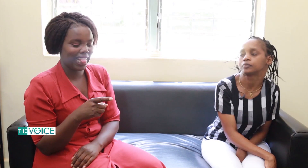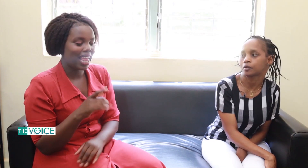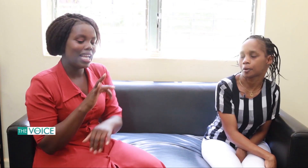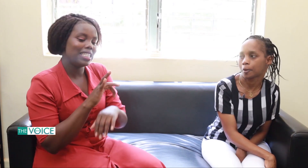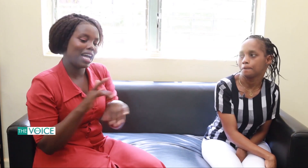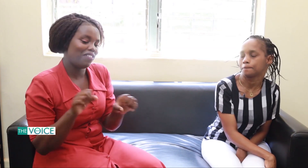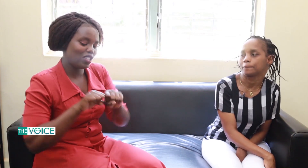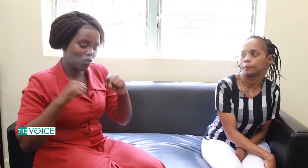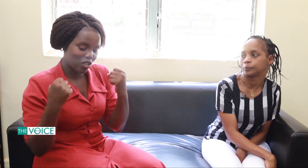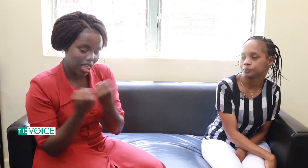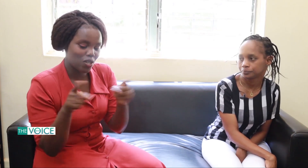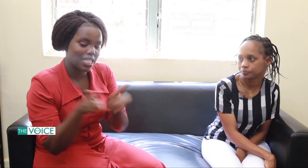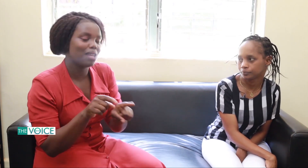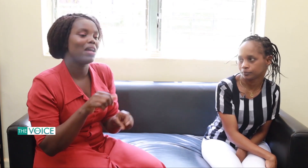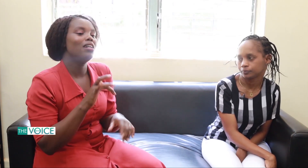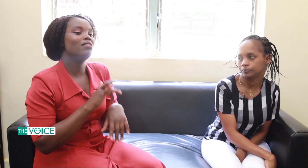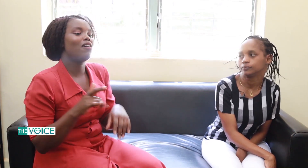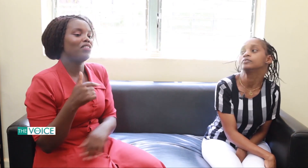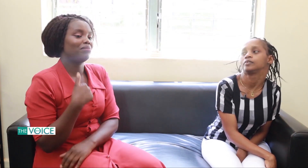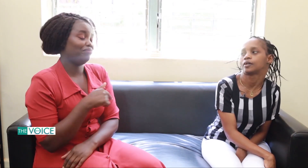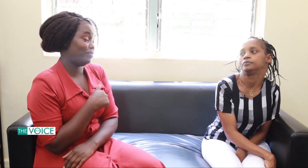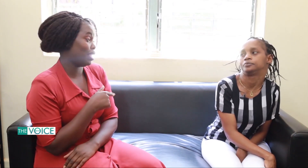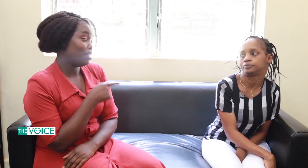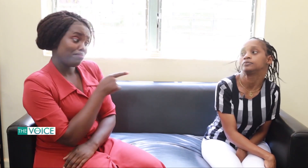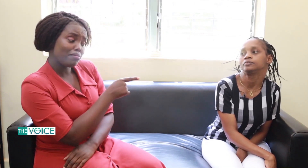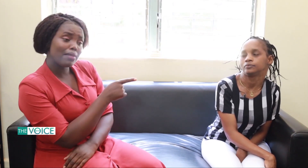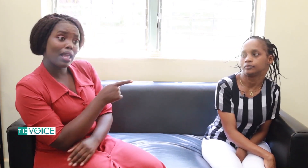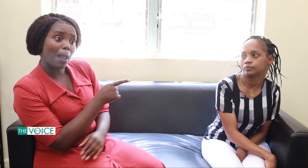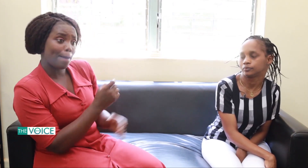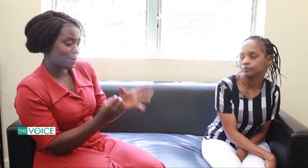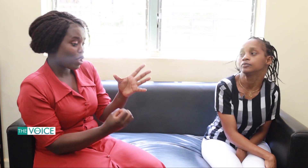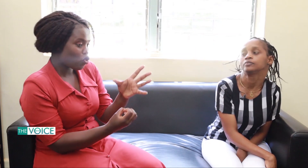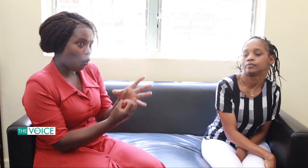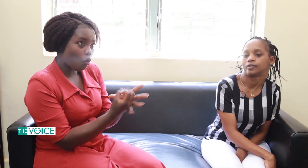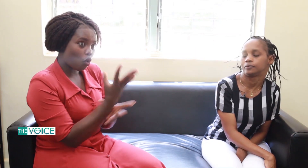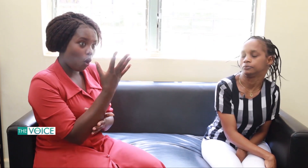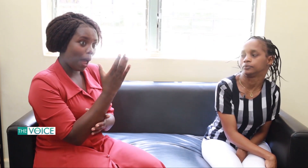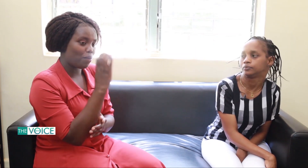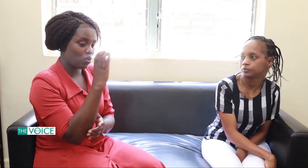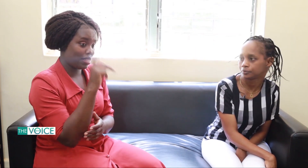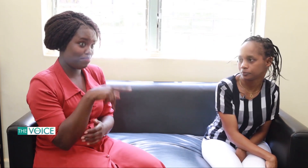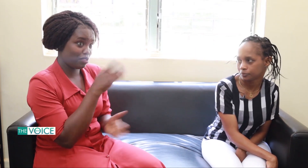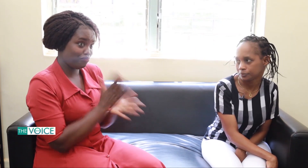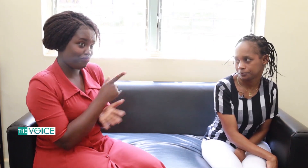these opinions, it affects society and also it affects us as disabled people.